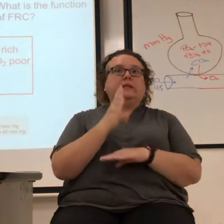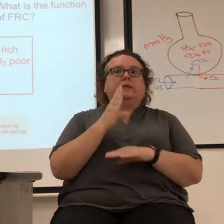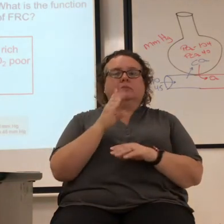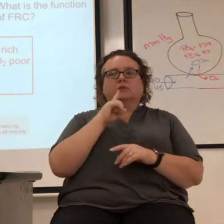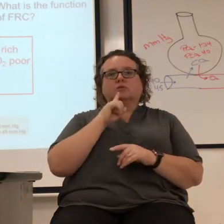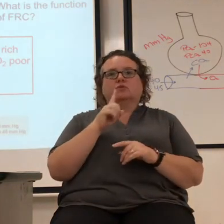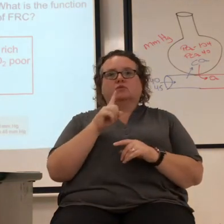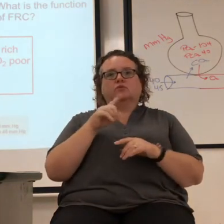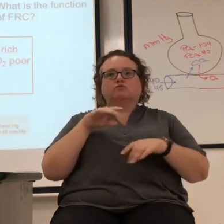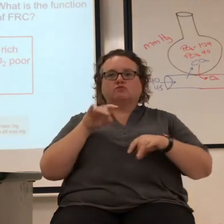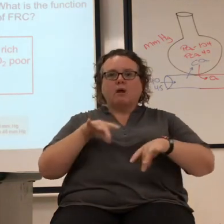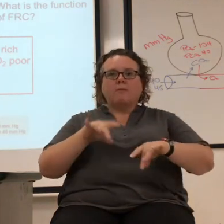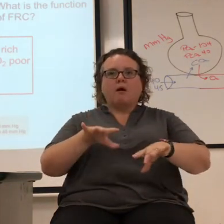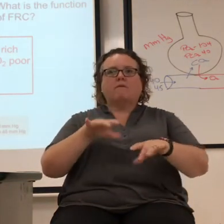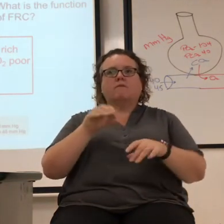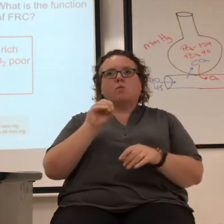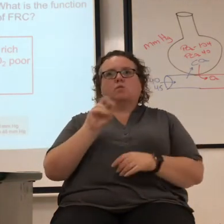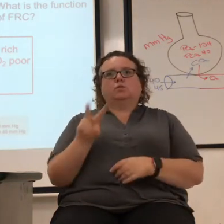O2.